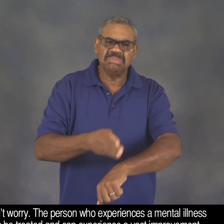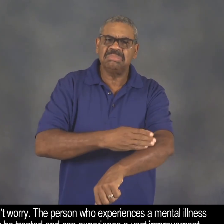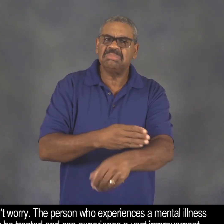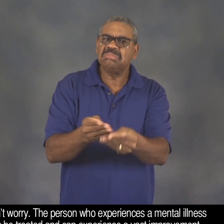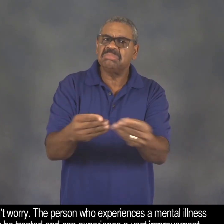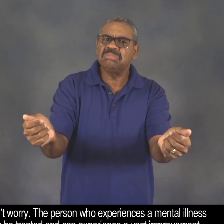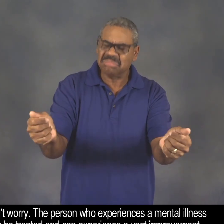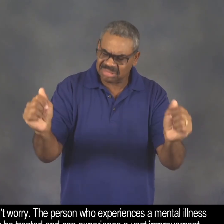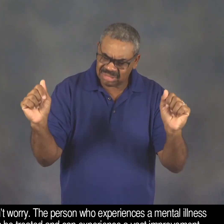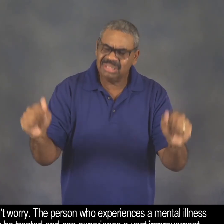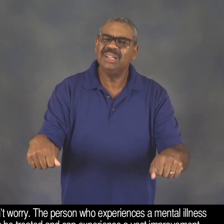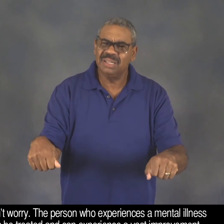a vast improvement.